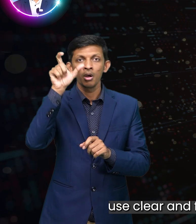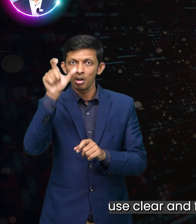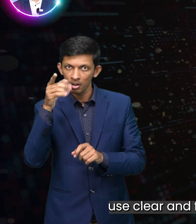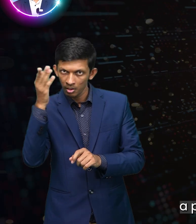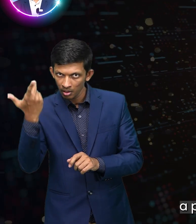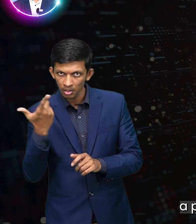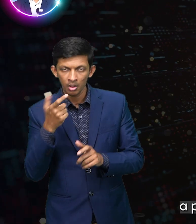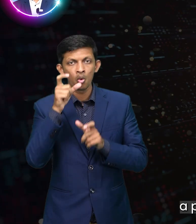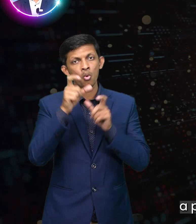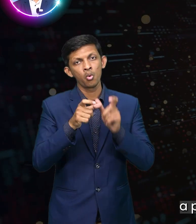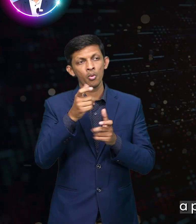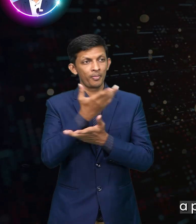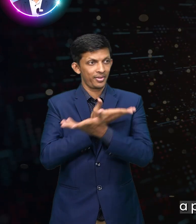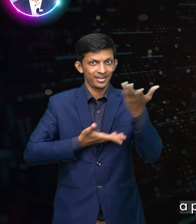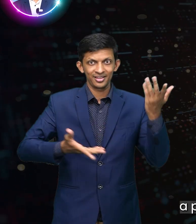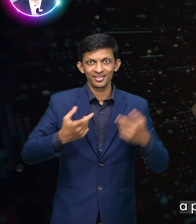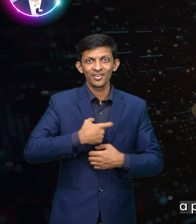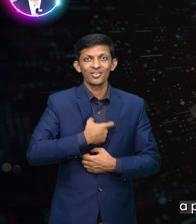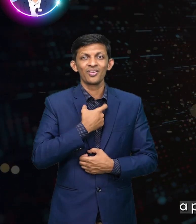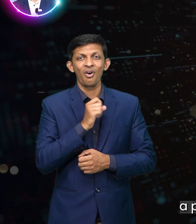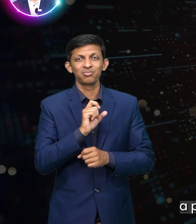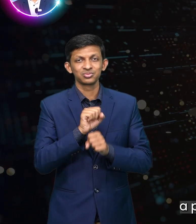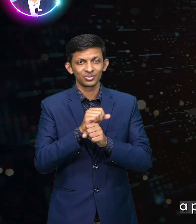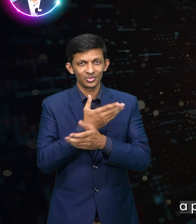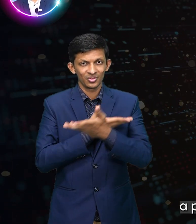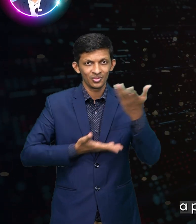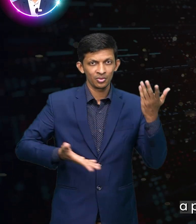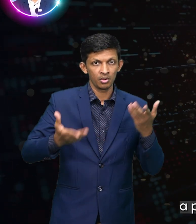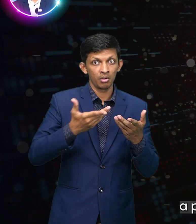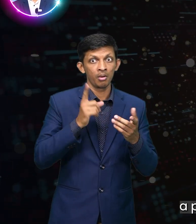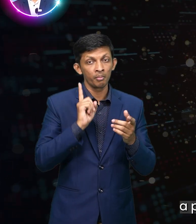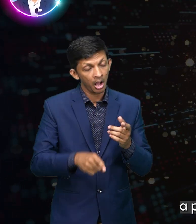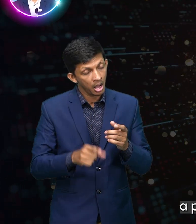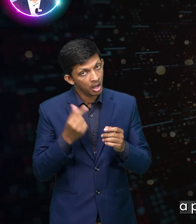to maintain a professional tone.